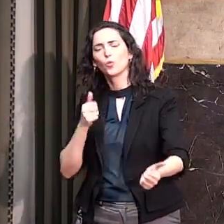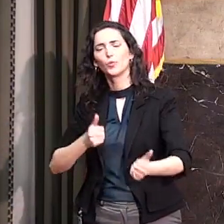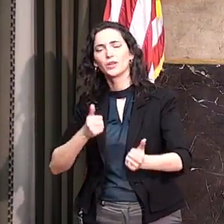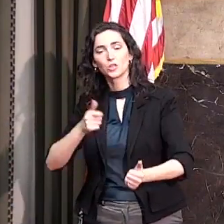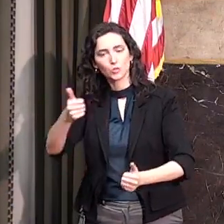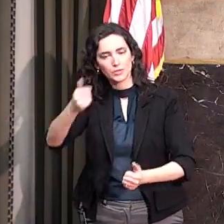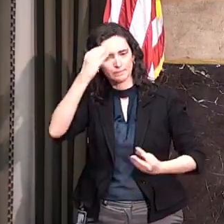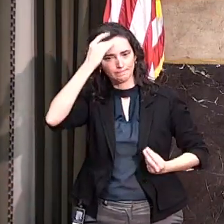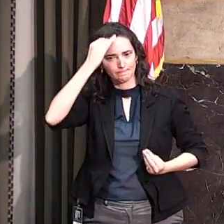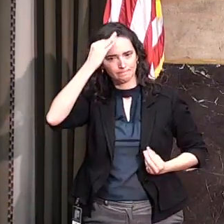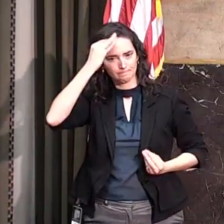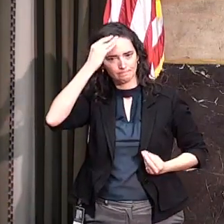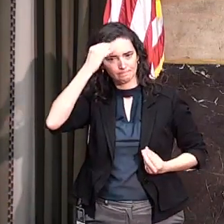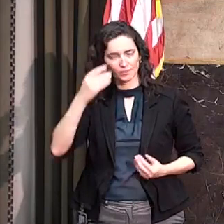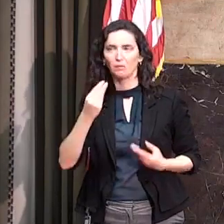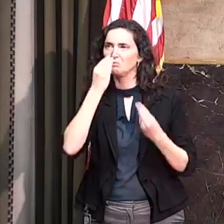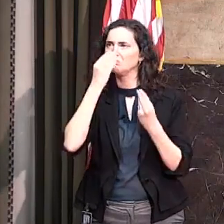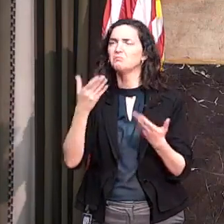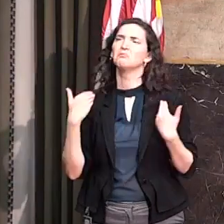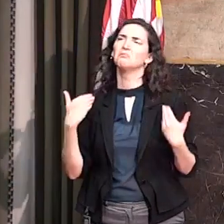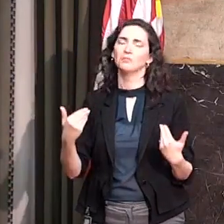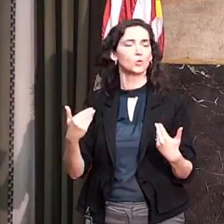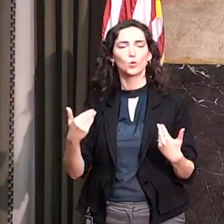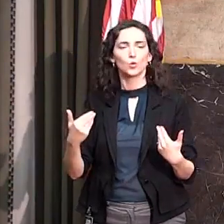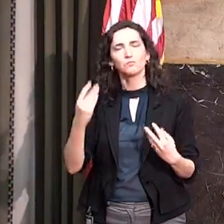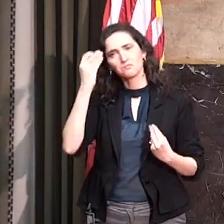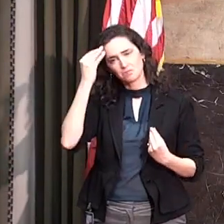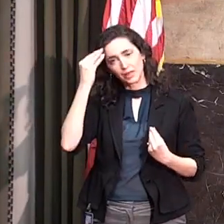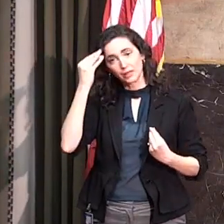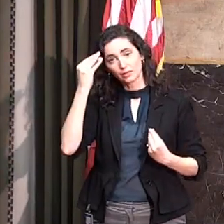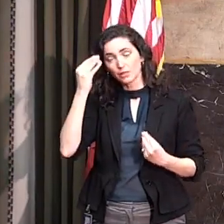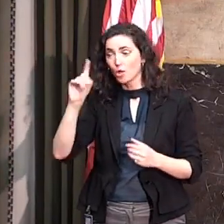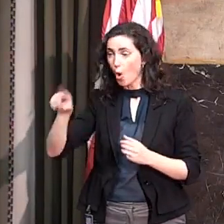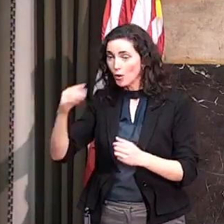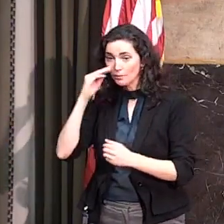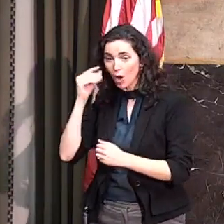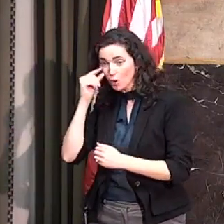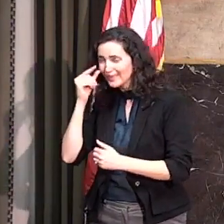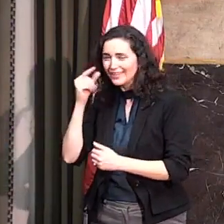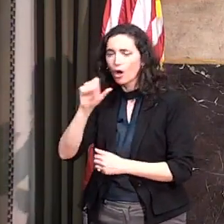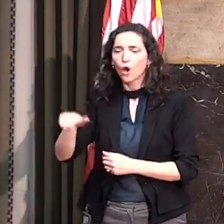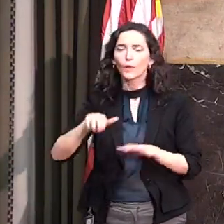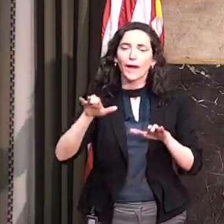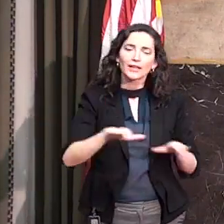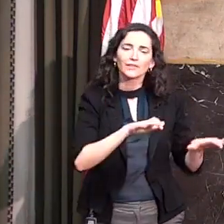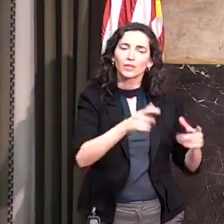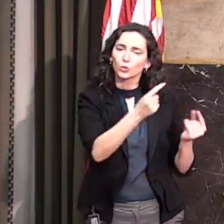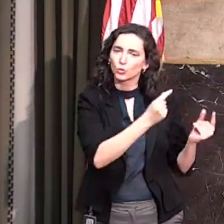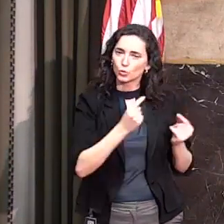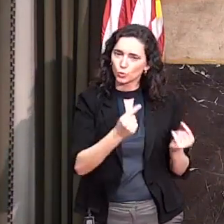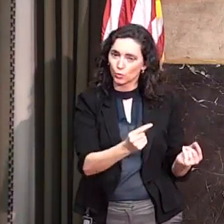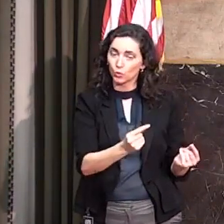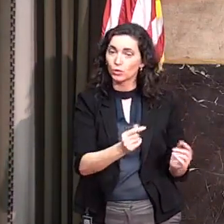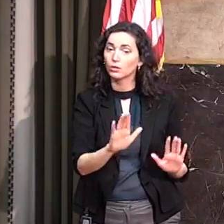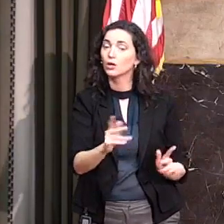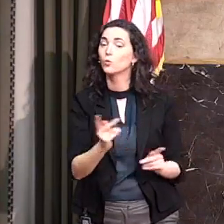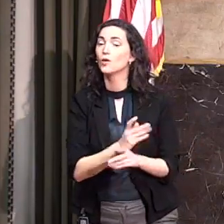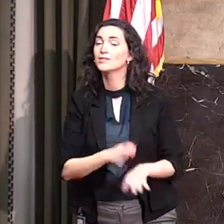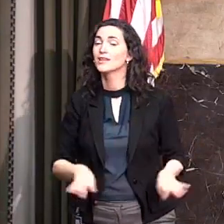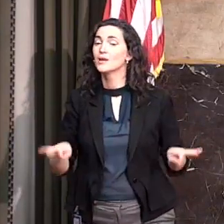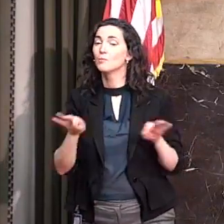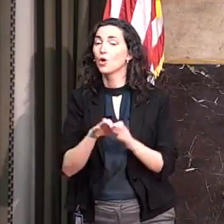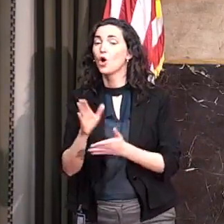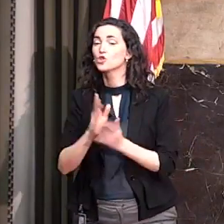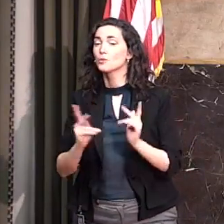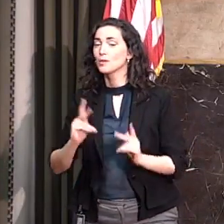And this is actually true for all activities, not just those related to Mardi Gras, but it's especially true for those people who are old enough